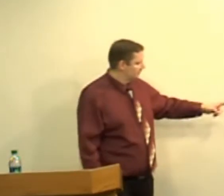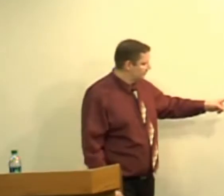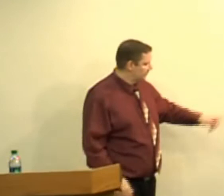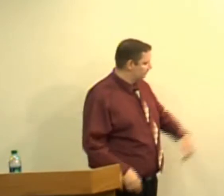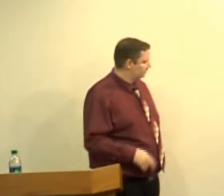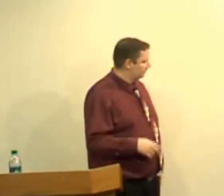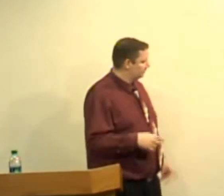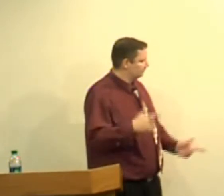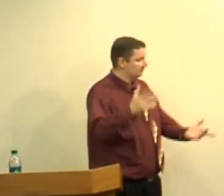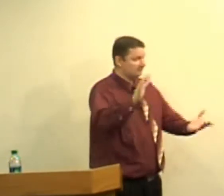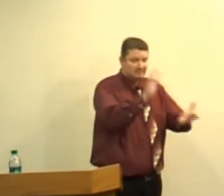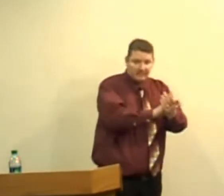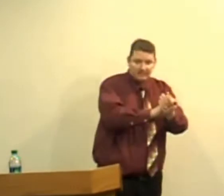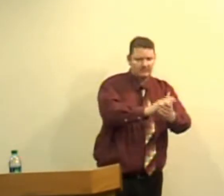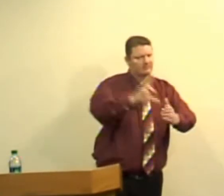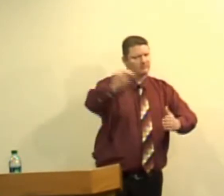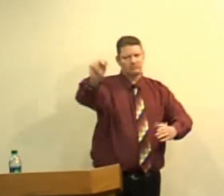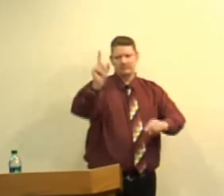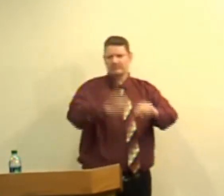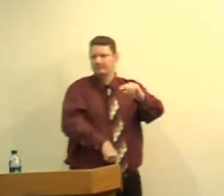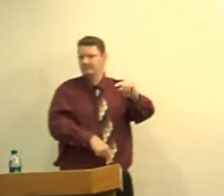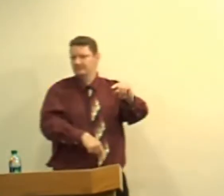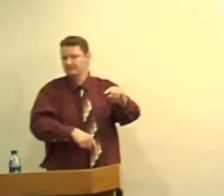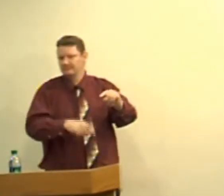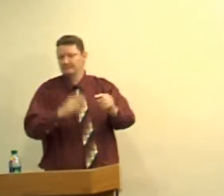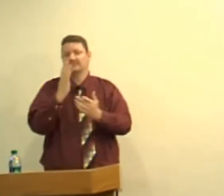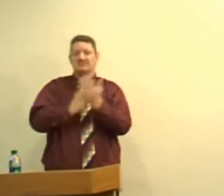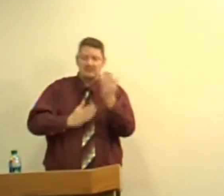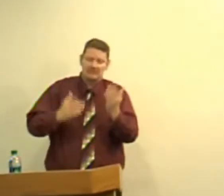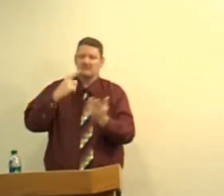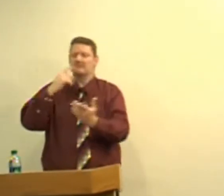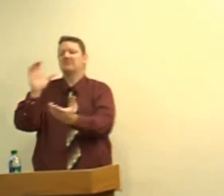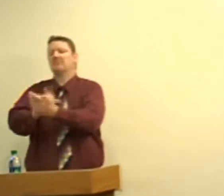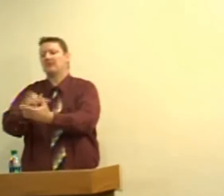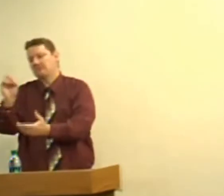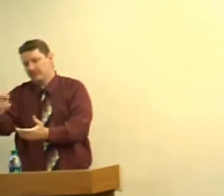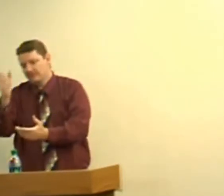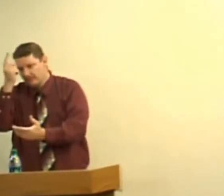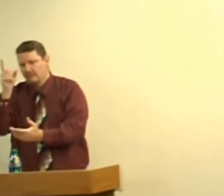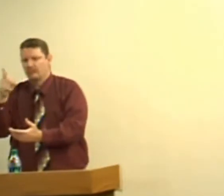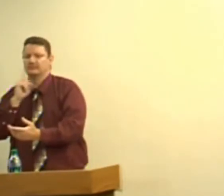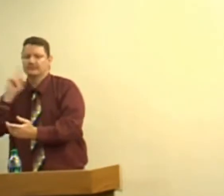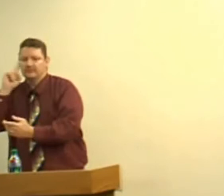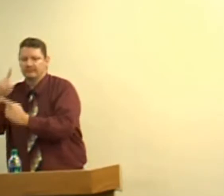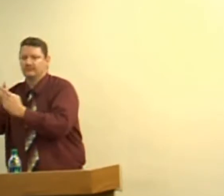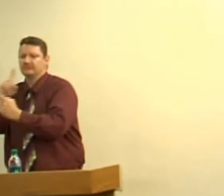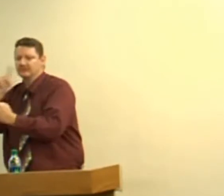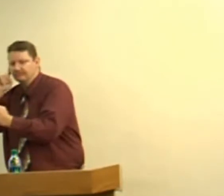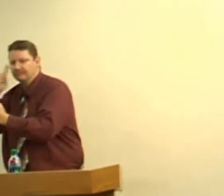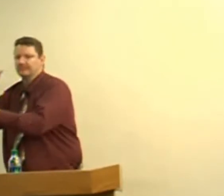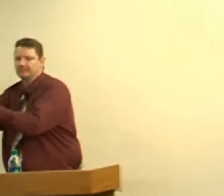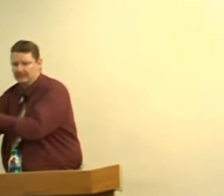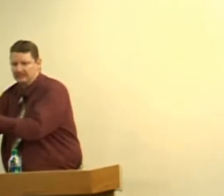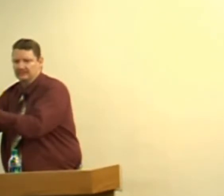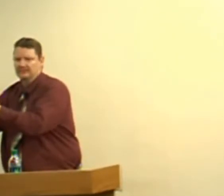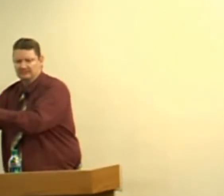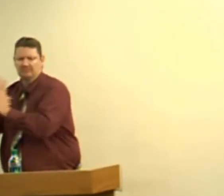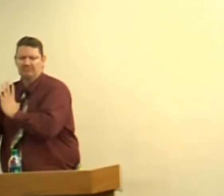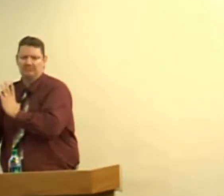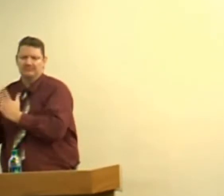were deaf, you had no way to communicate. Marriage, they were not allowed to marry. Or perhaps they could only marry deaf